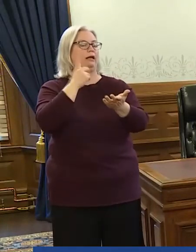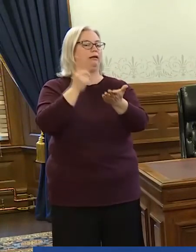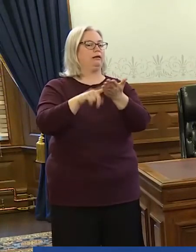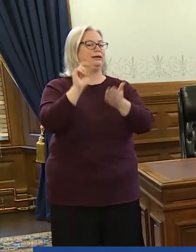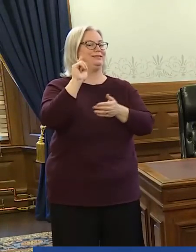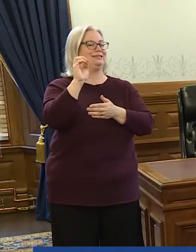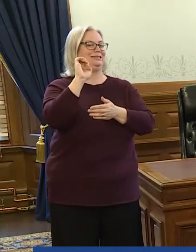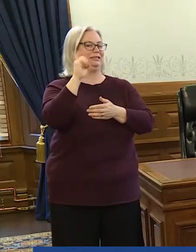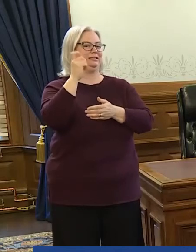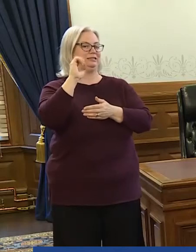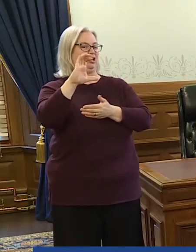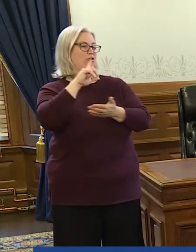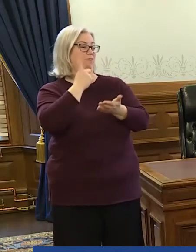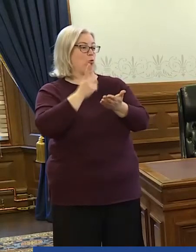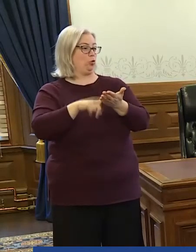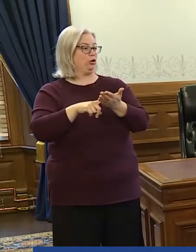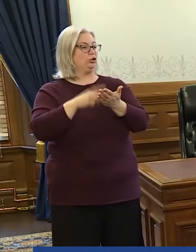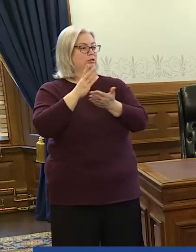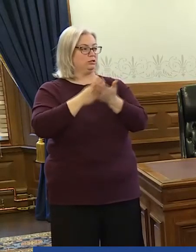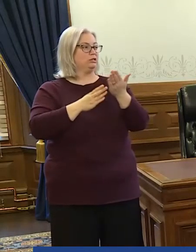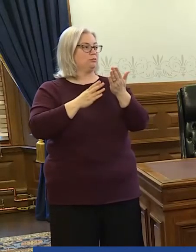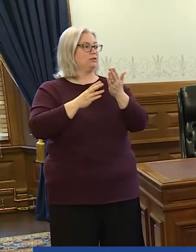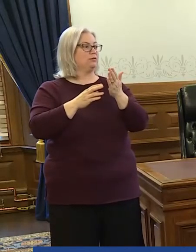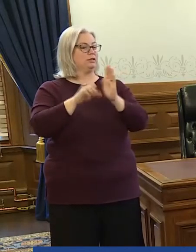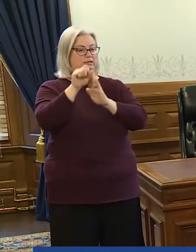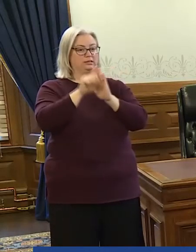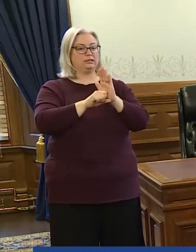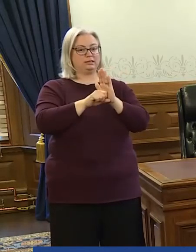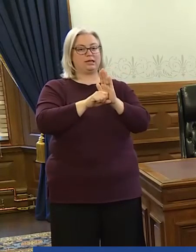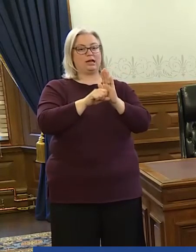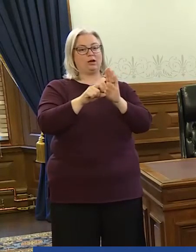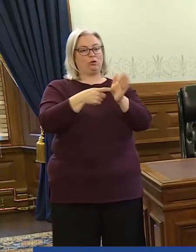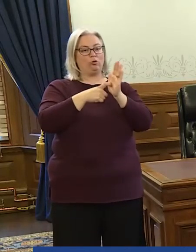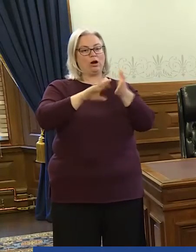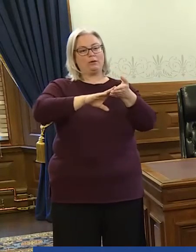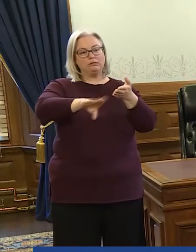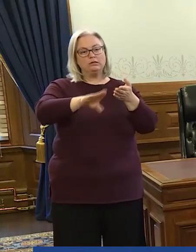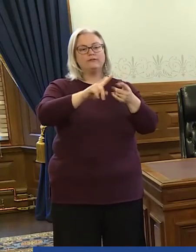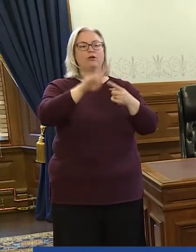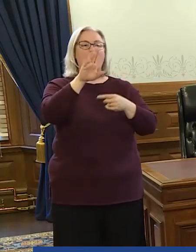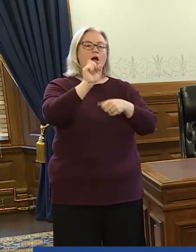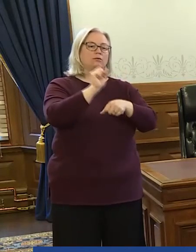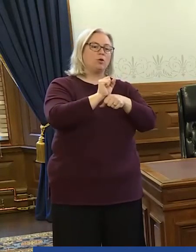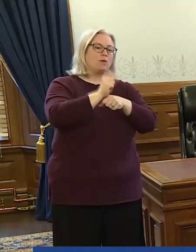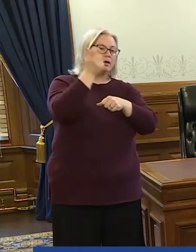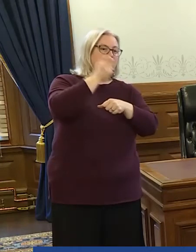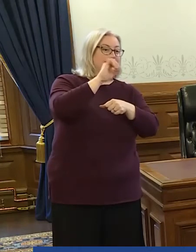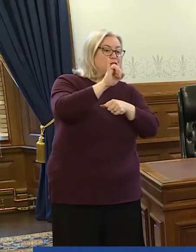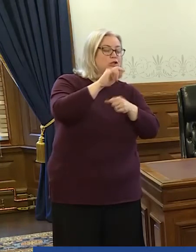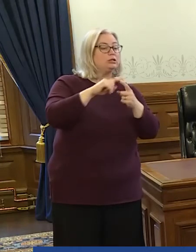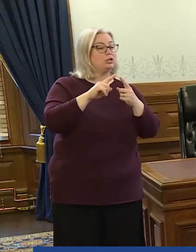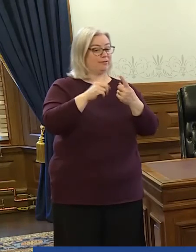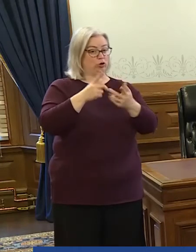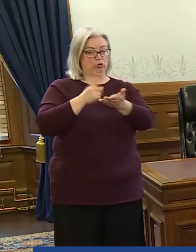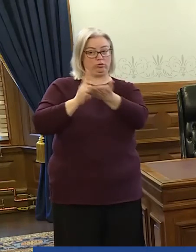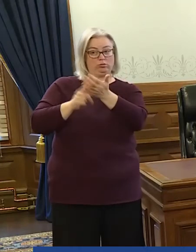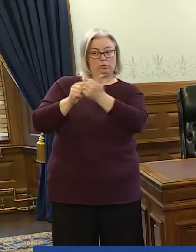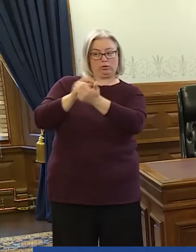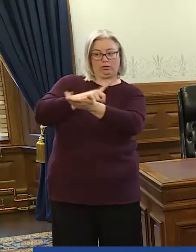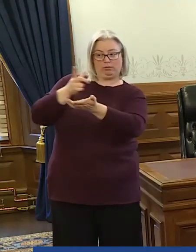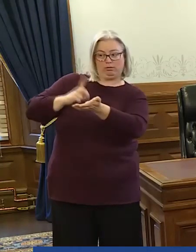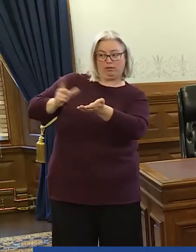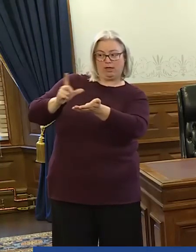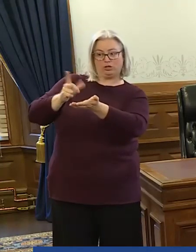issuing today, waiving some of the state requirements vis-a-vis unemployment insurance, have you consulted with them on that